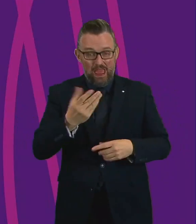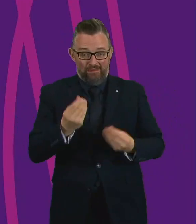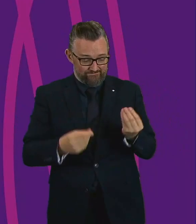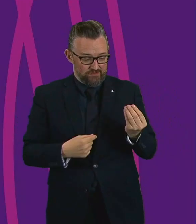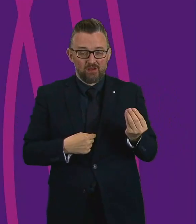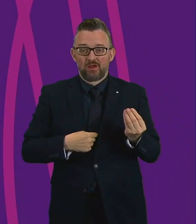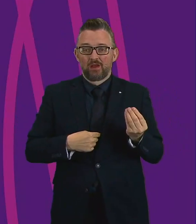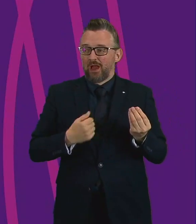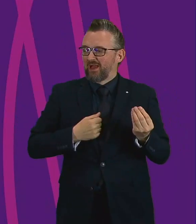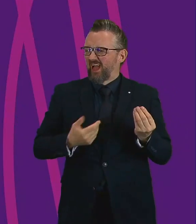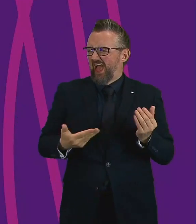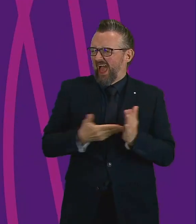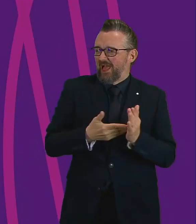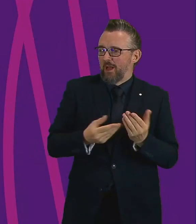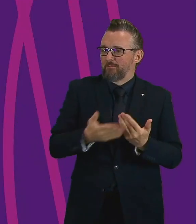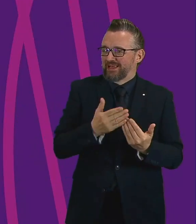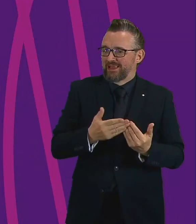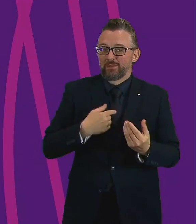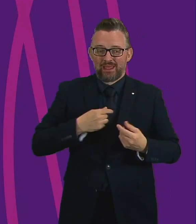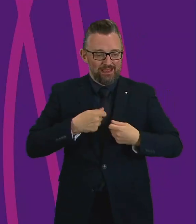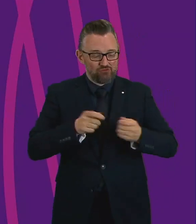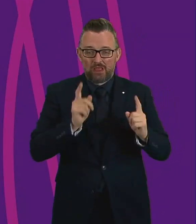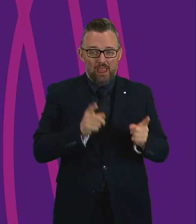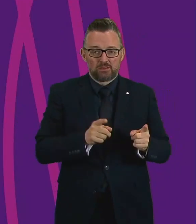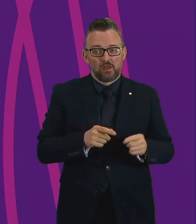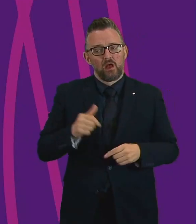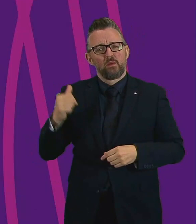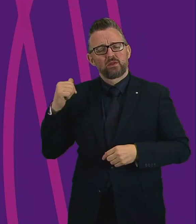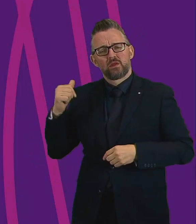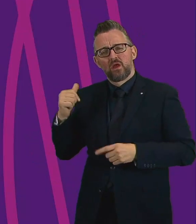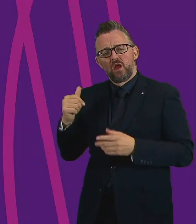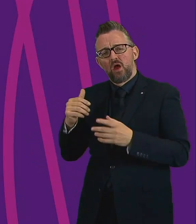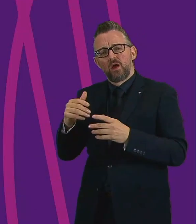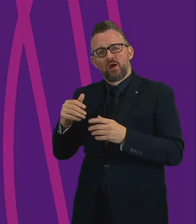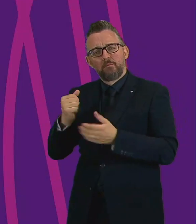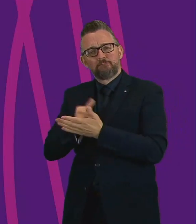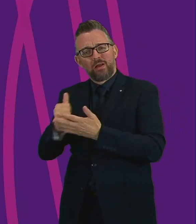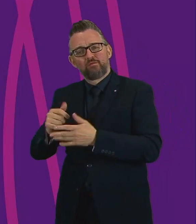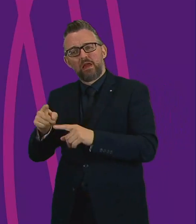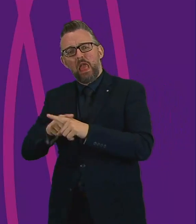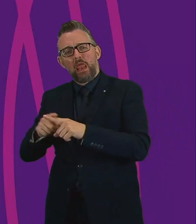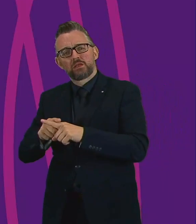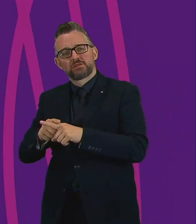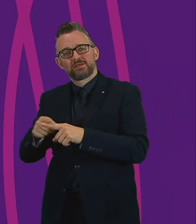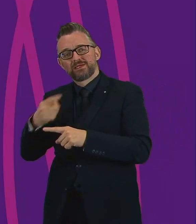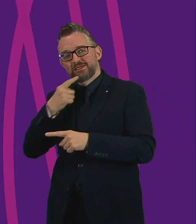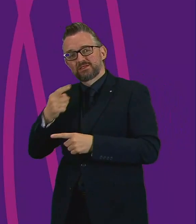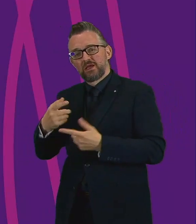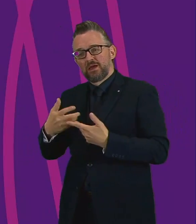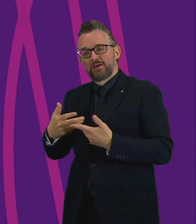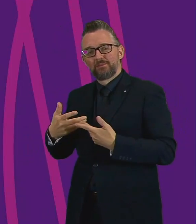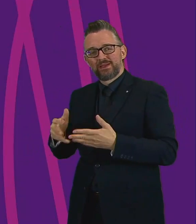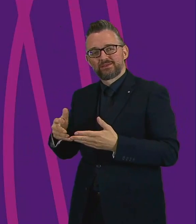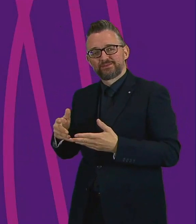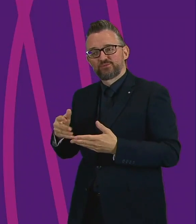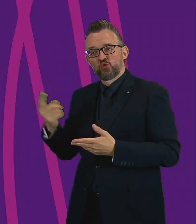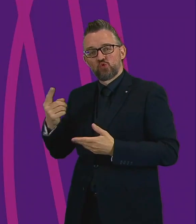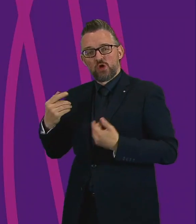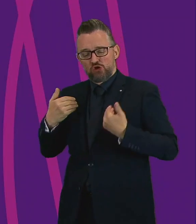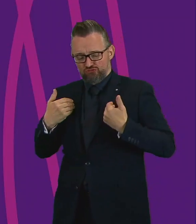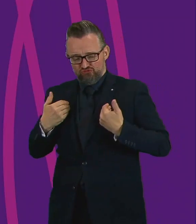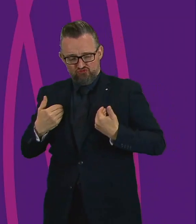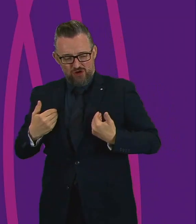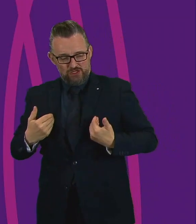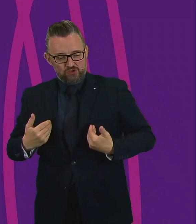bank. I can't issue bonds. But quantitative easing has, according to the Bank of England's own analysis, enriched the richest 10% of the